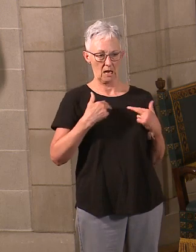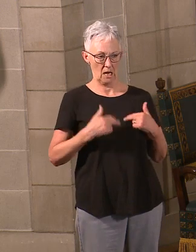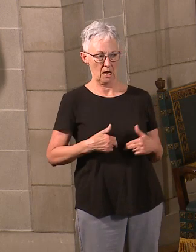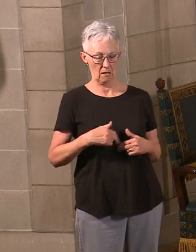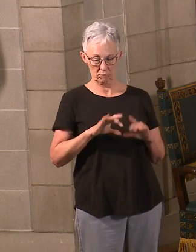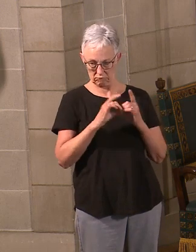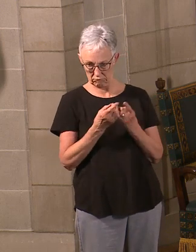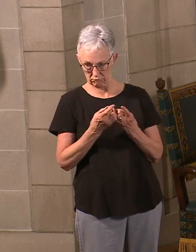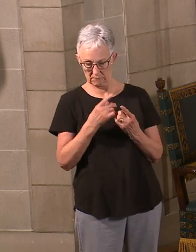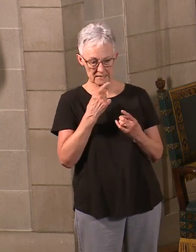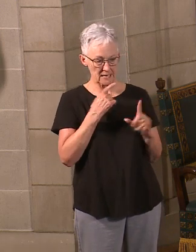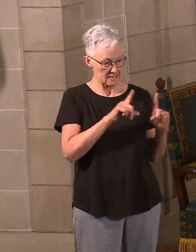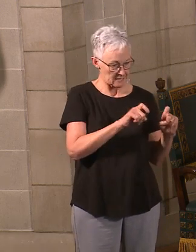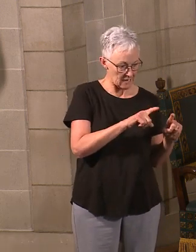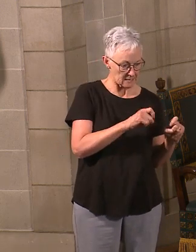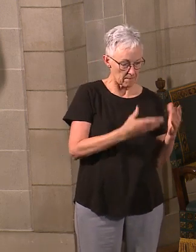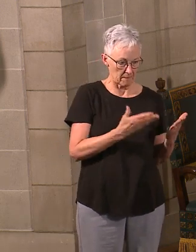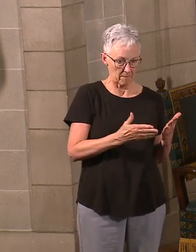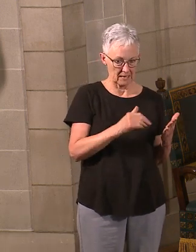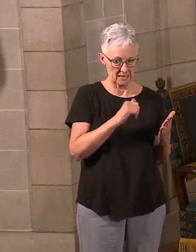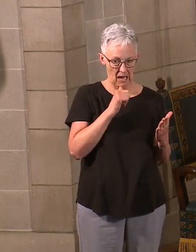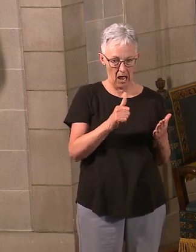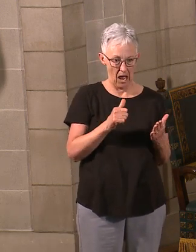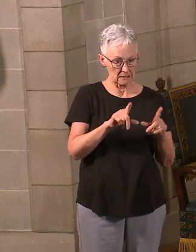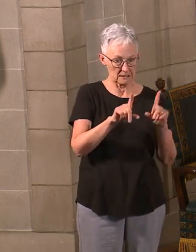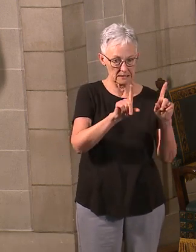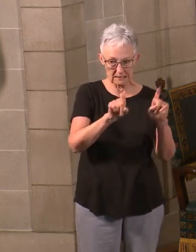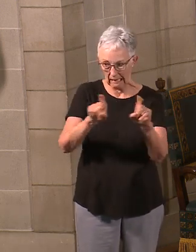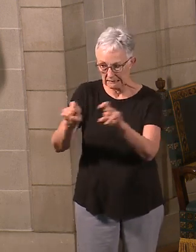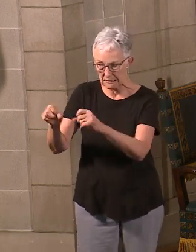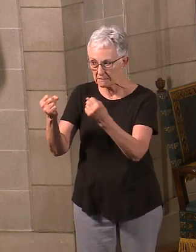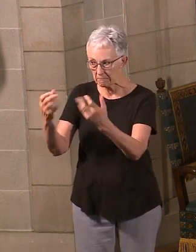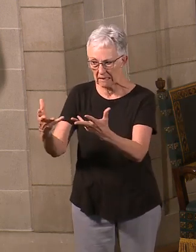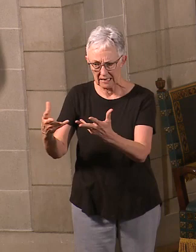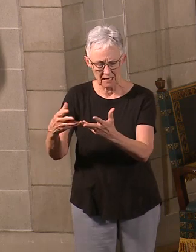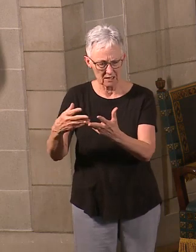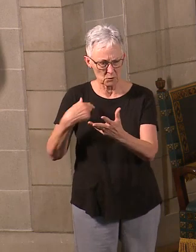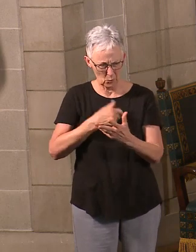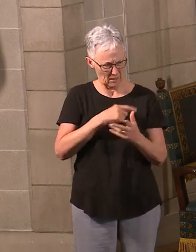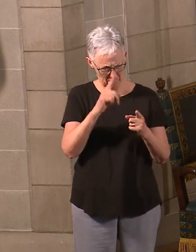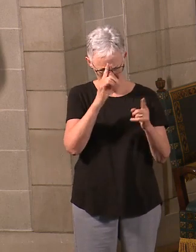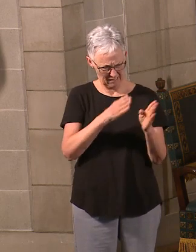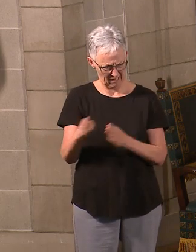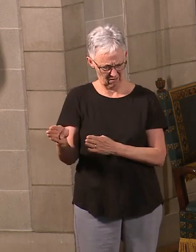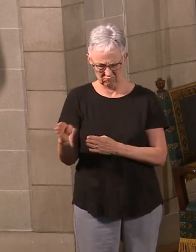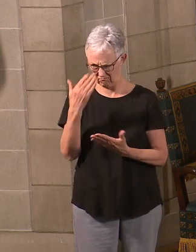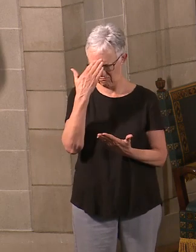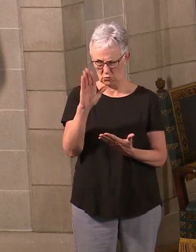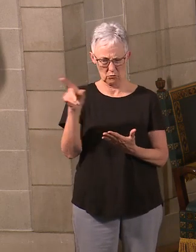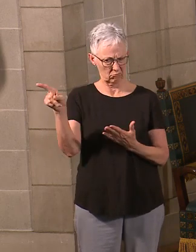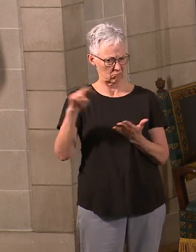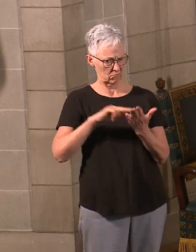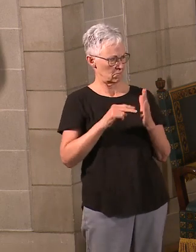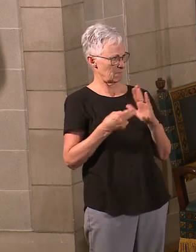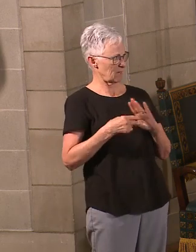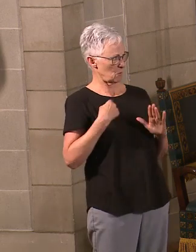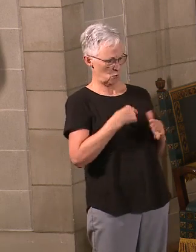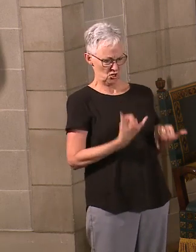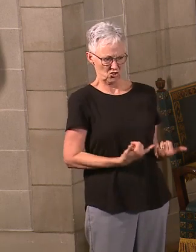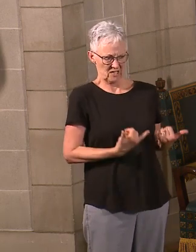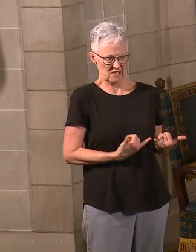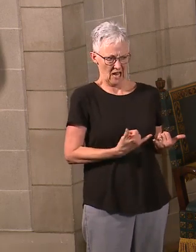may not be as robust as planned, and I really don't know what they're referring to, because we actually are just setting up that testing profile right now, so